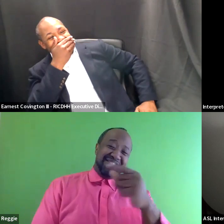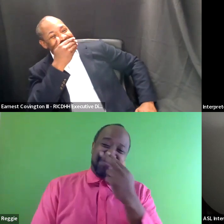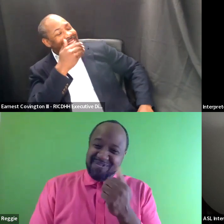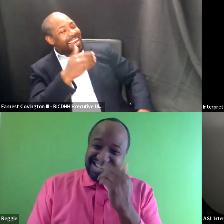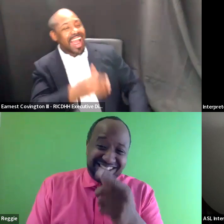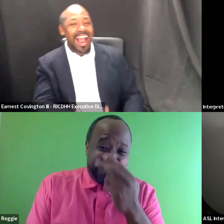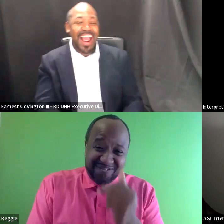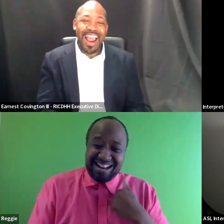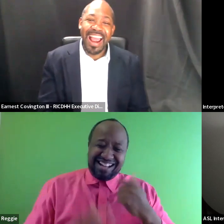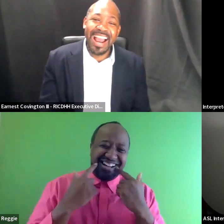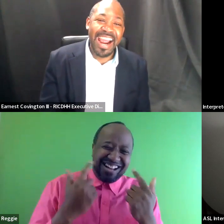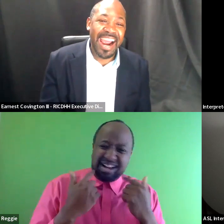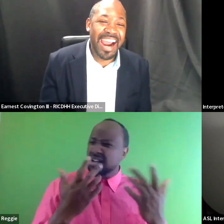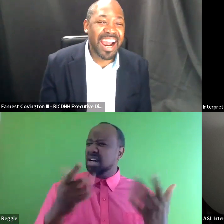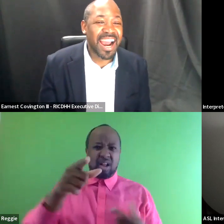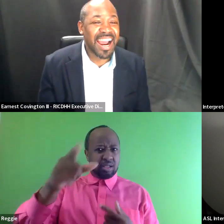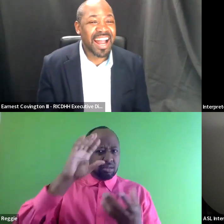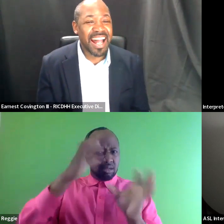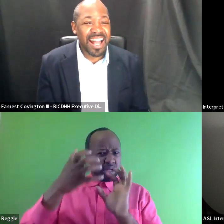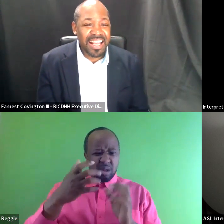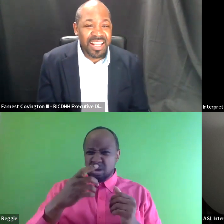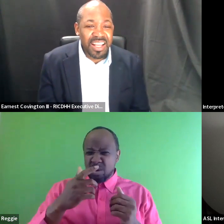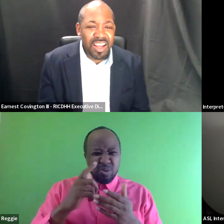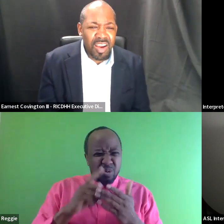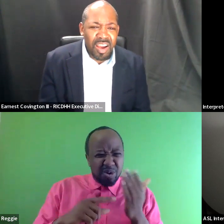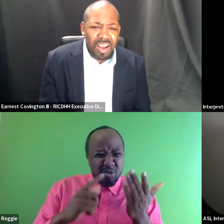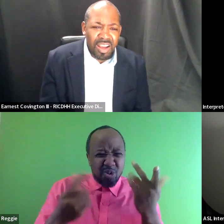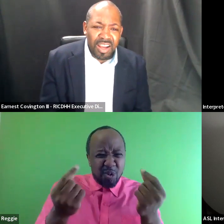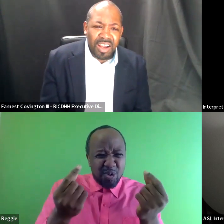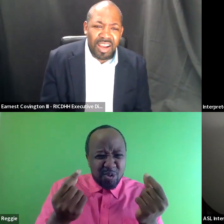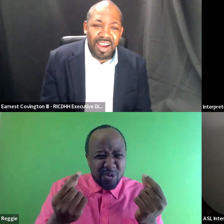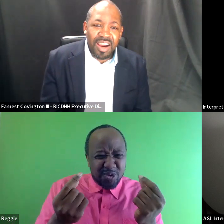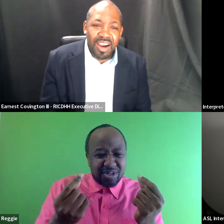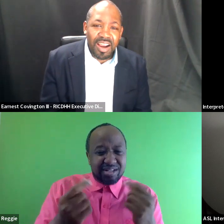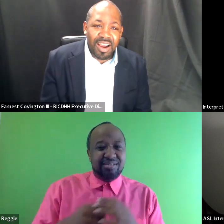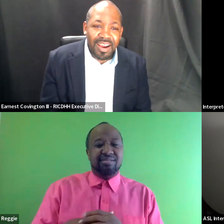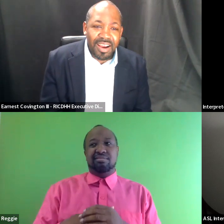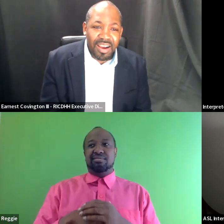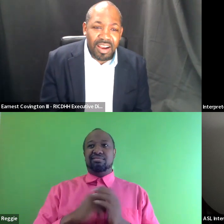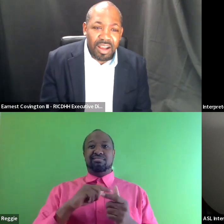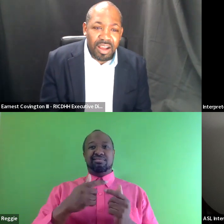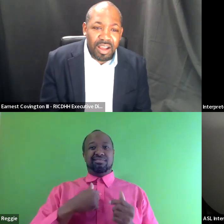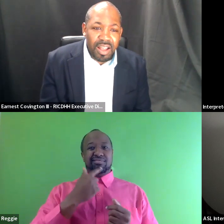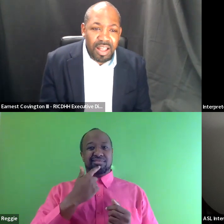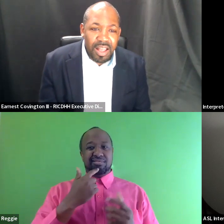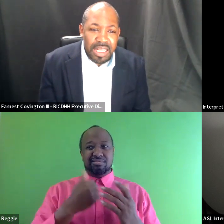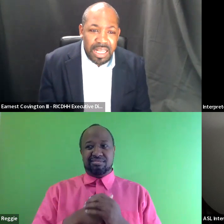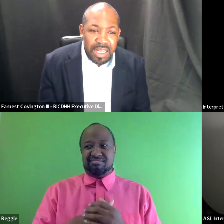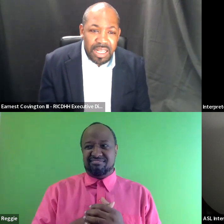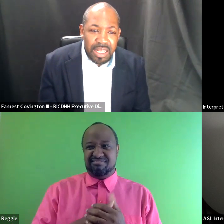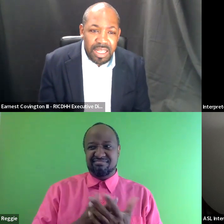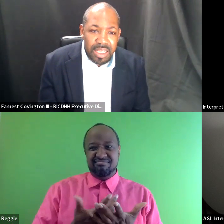MSSD? Wrong again. You funny. No. I mean, but these were the expectations for